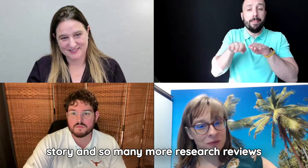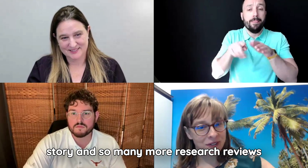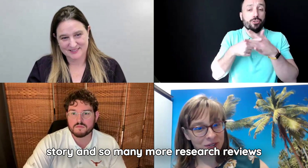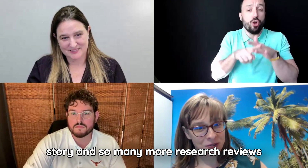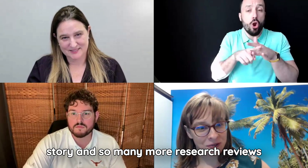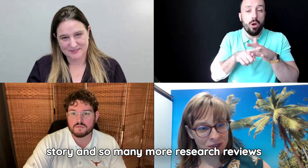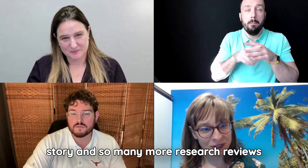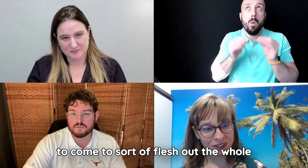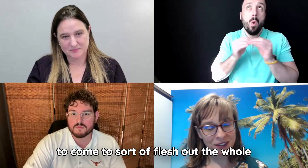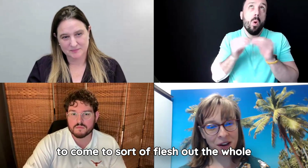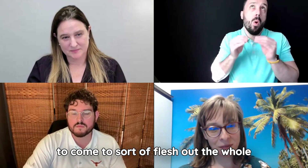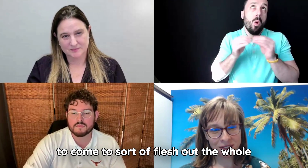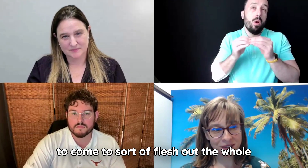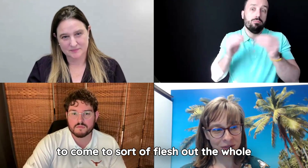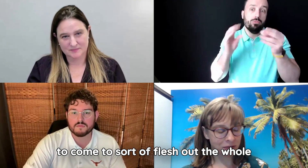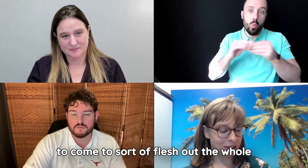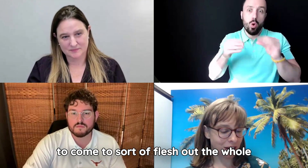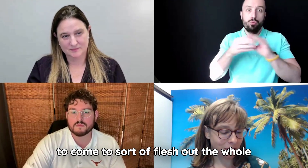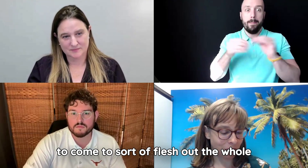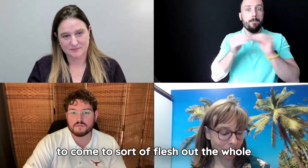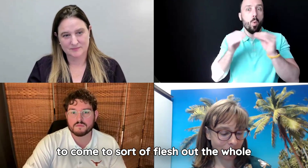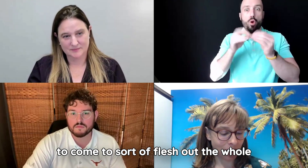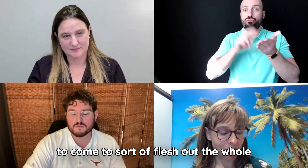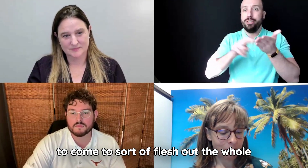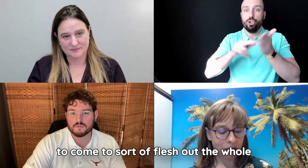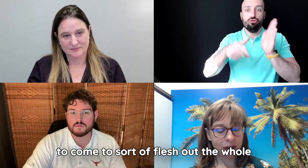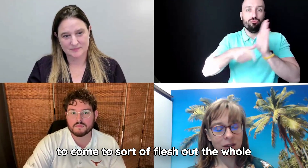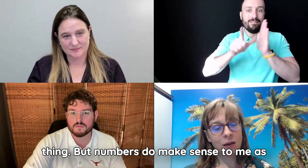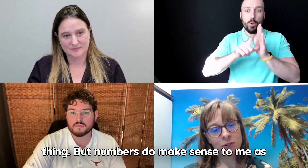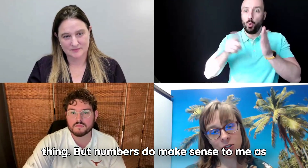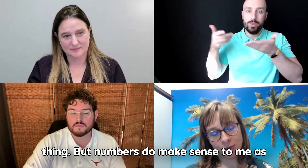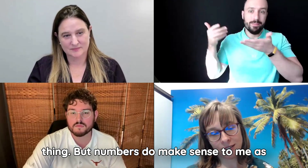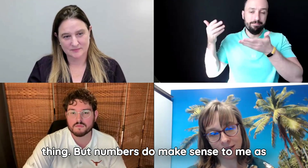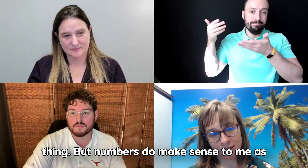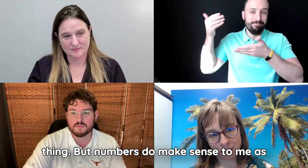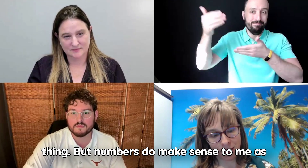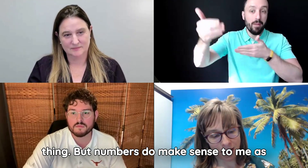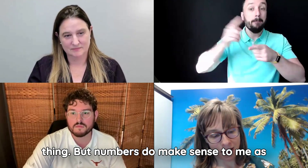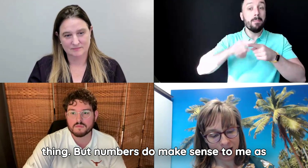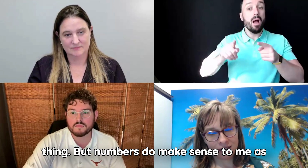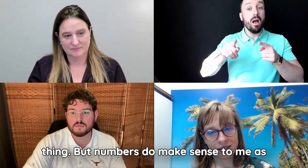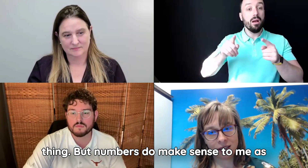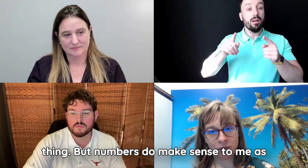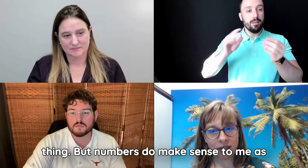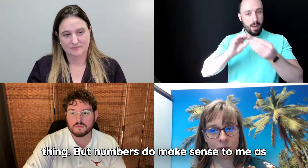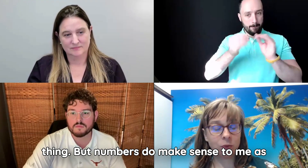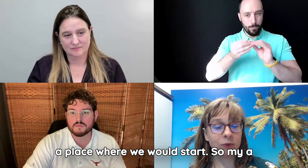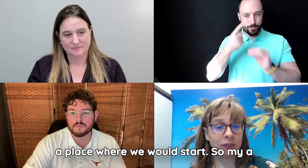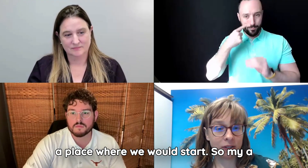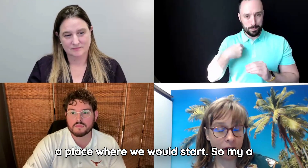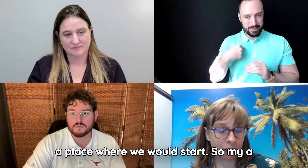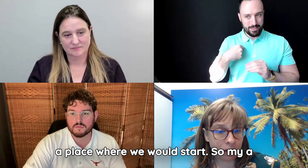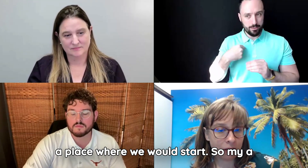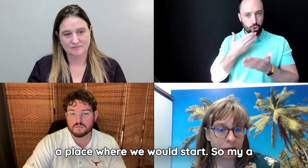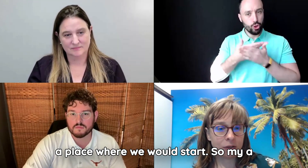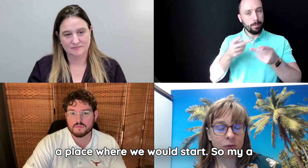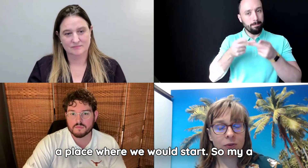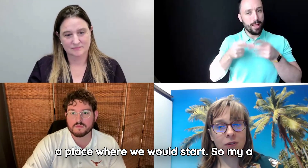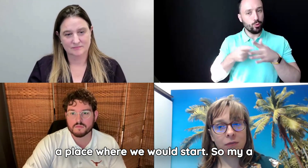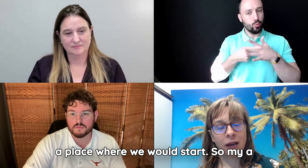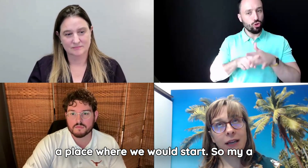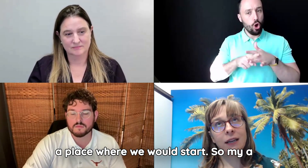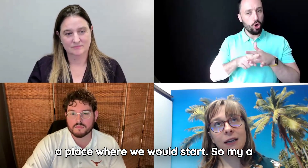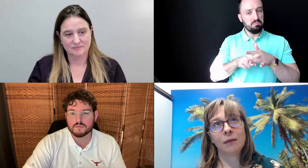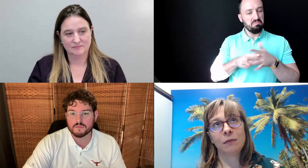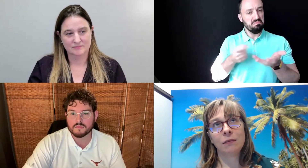many more research reviews to come to sort of flesh out the whole thing. But numbers do make sense to me as a place where we would start.